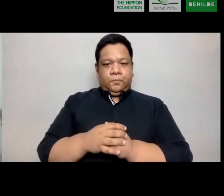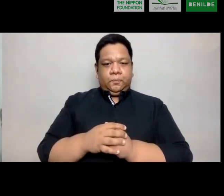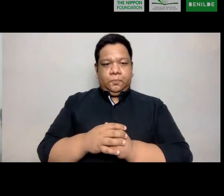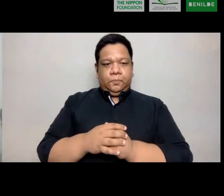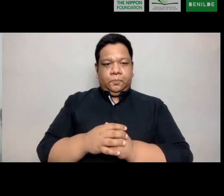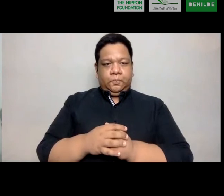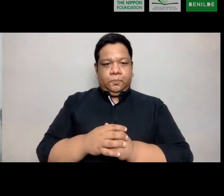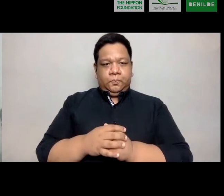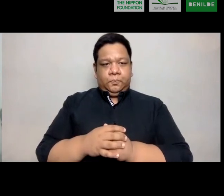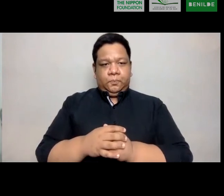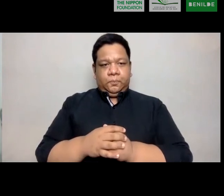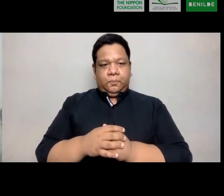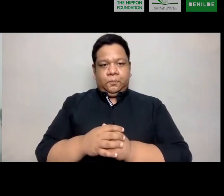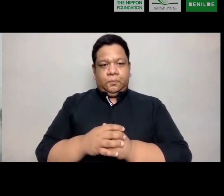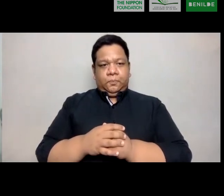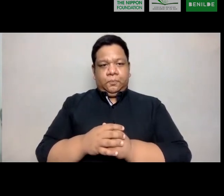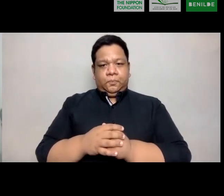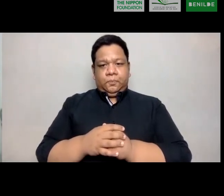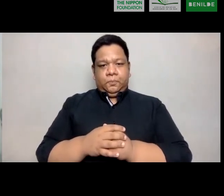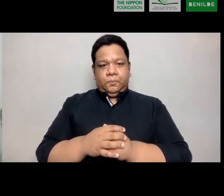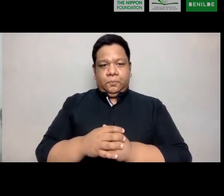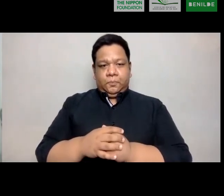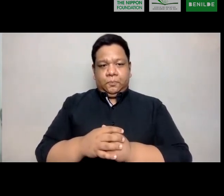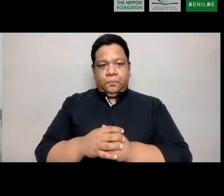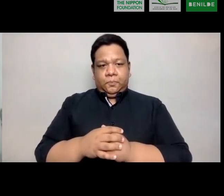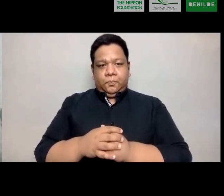All right, let me bring this up here.